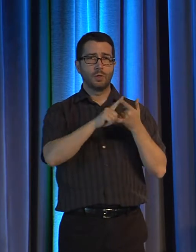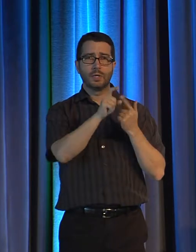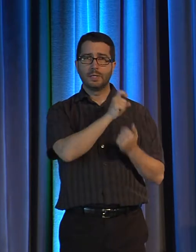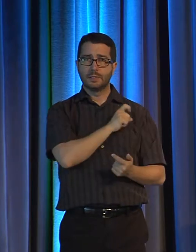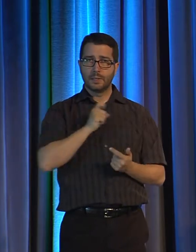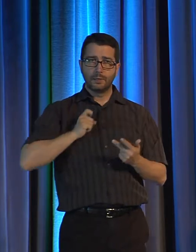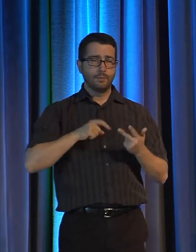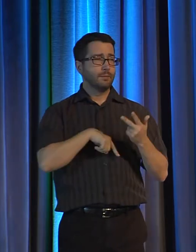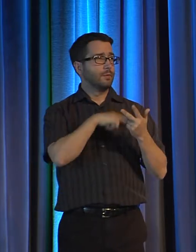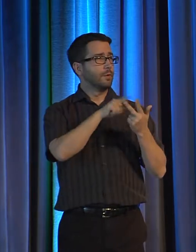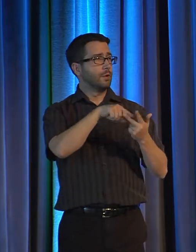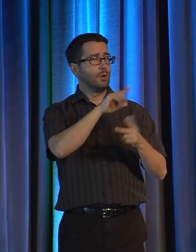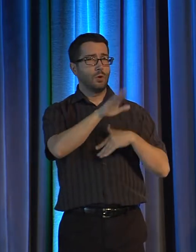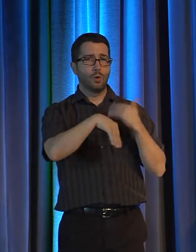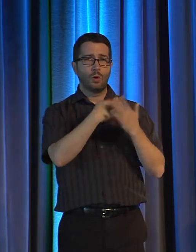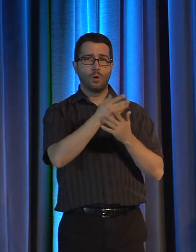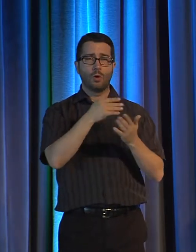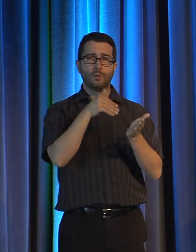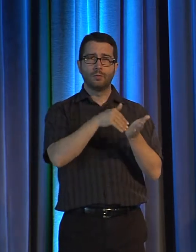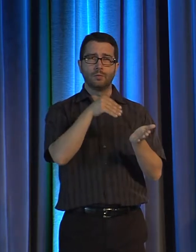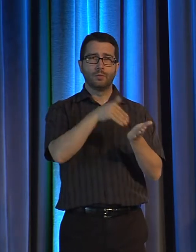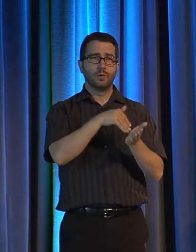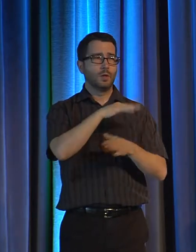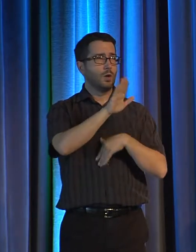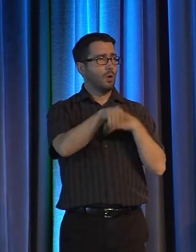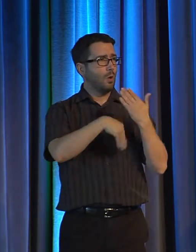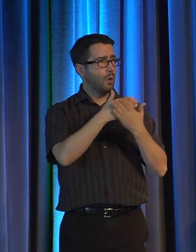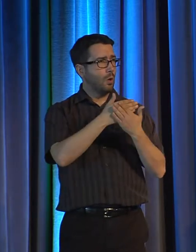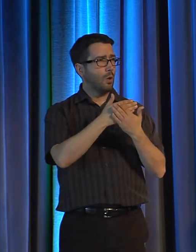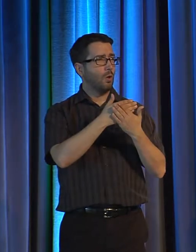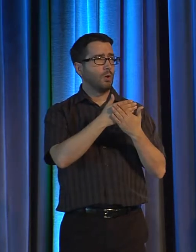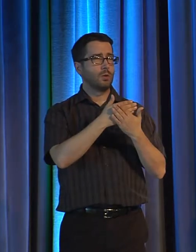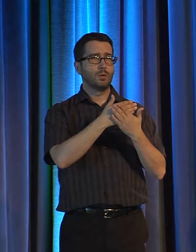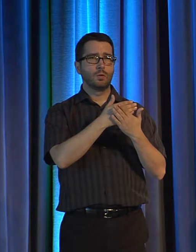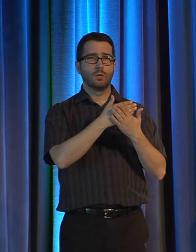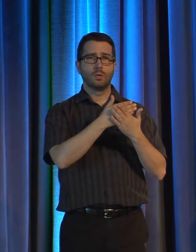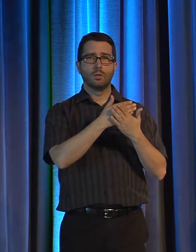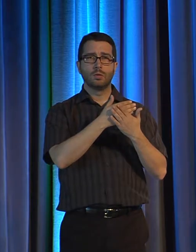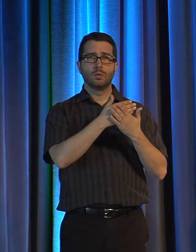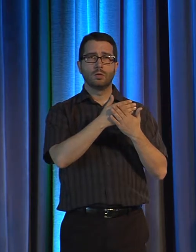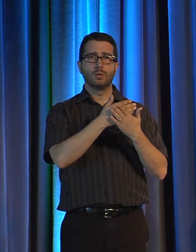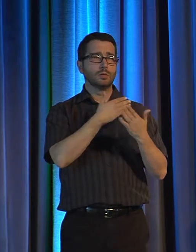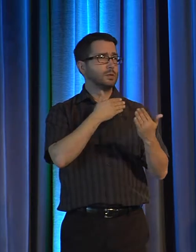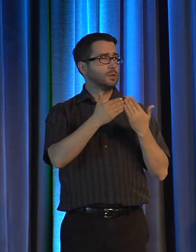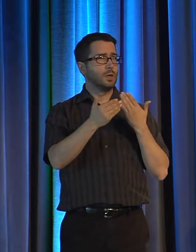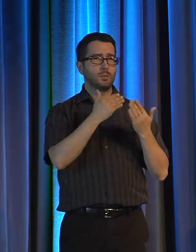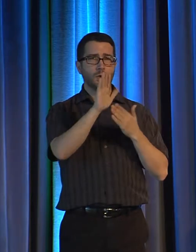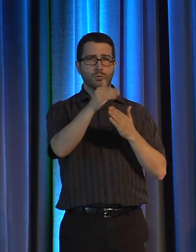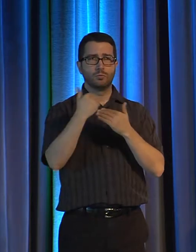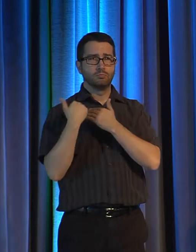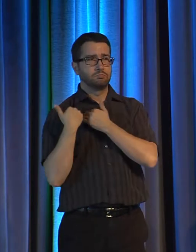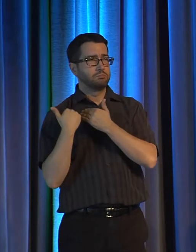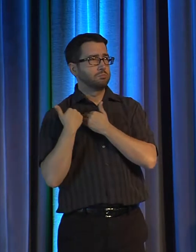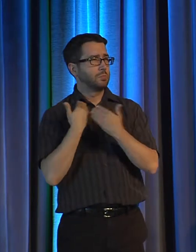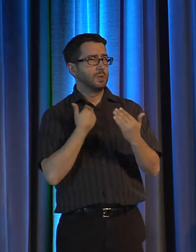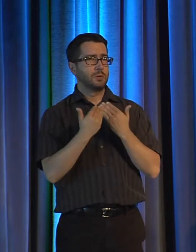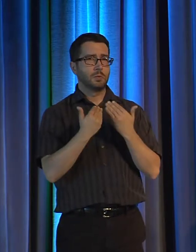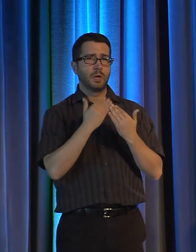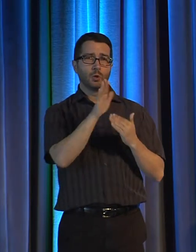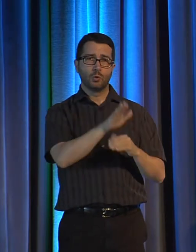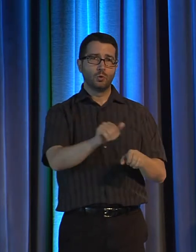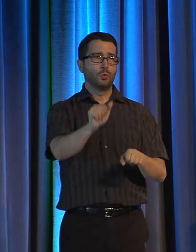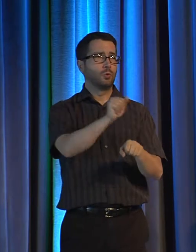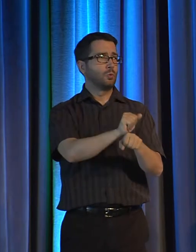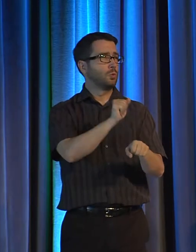as well as every physician and employee. No matter what role you play within the organization, your work makes a